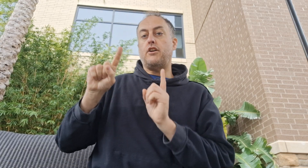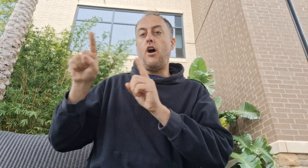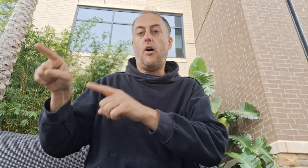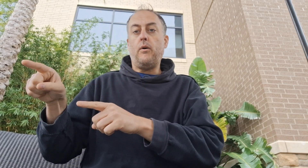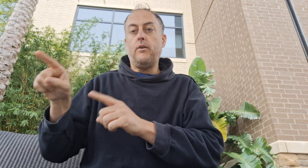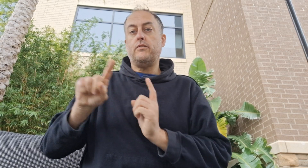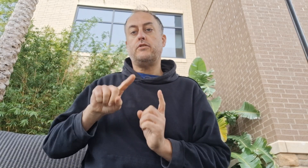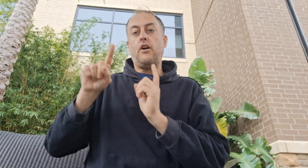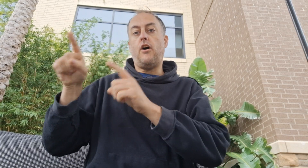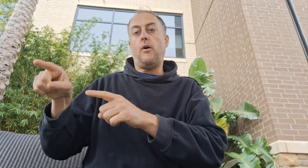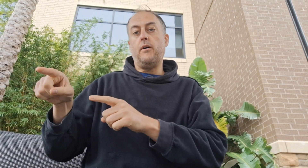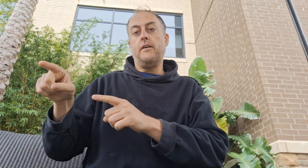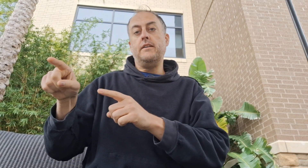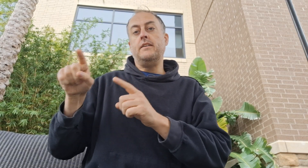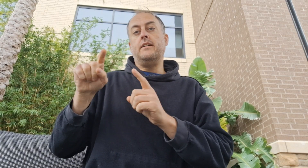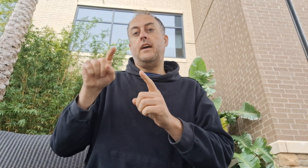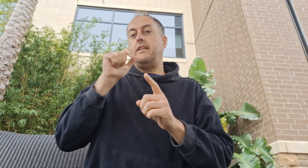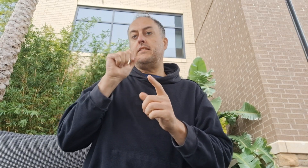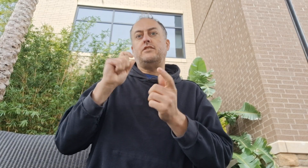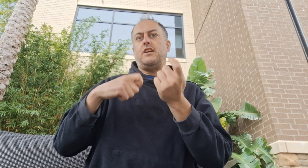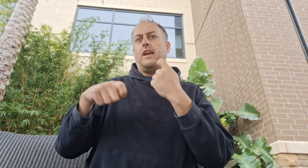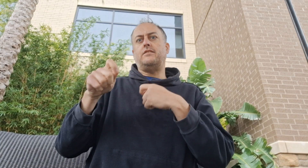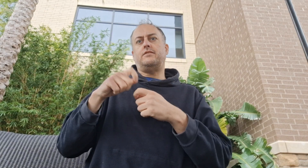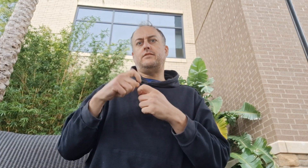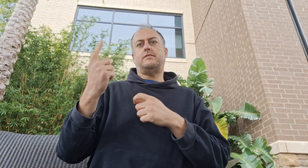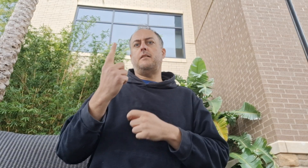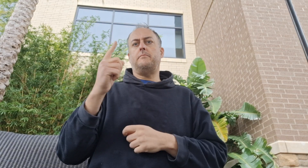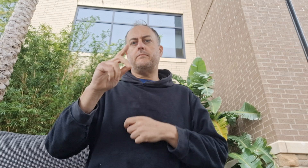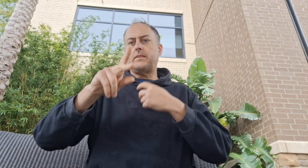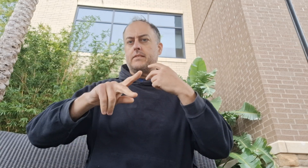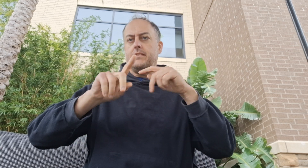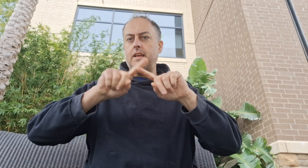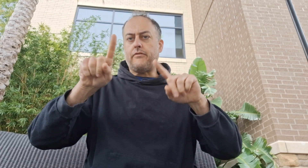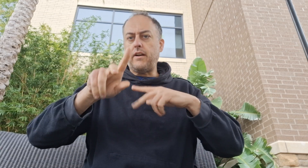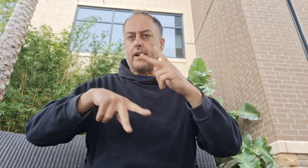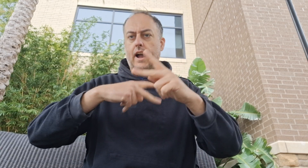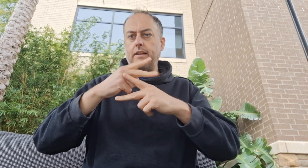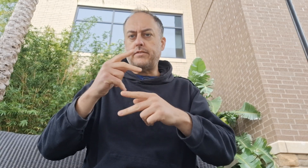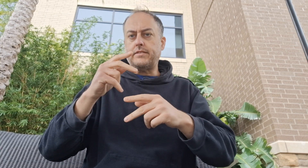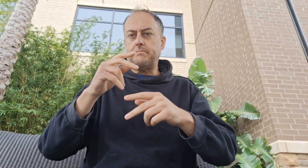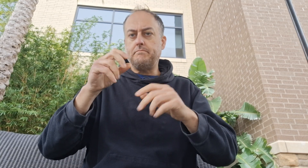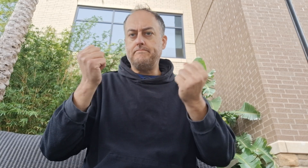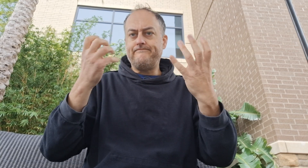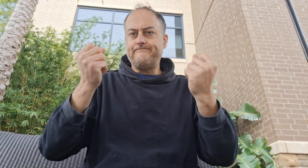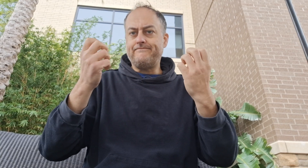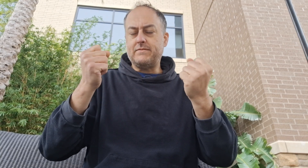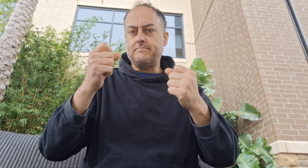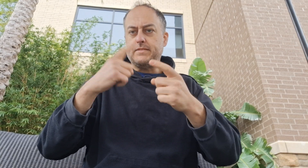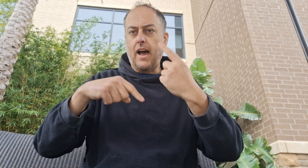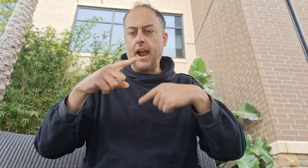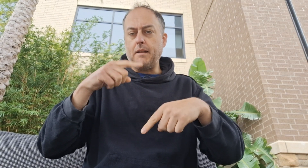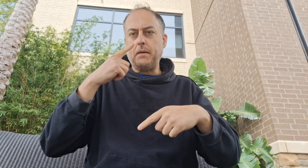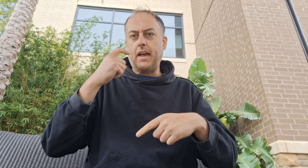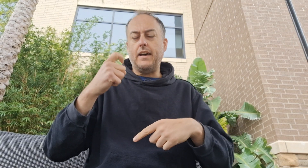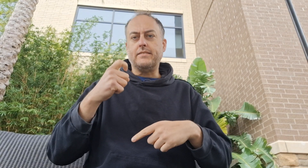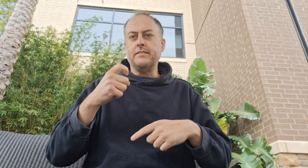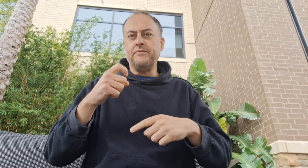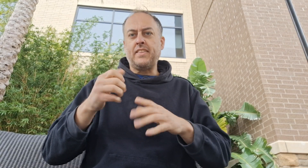go. It doesn't change to some different kind of sign because it's